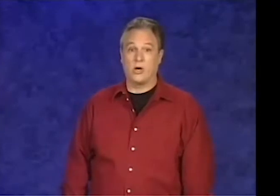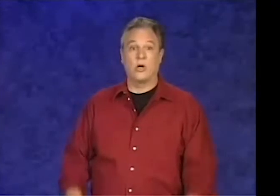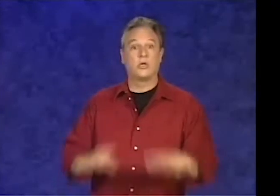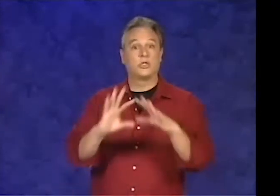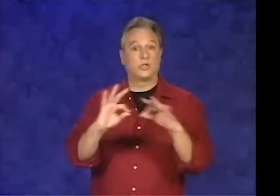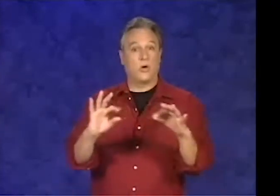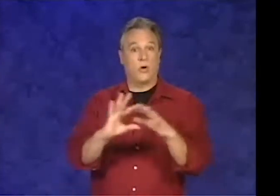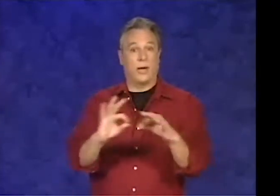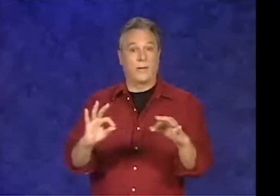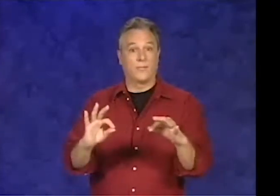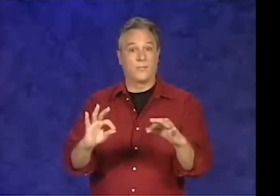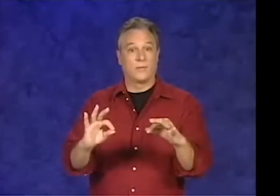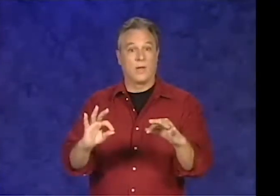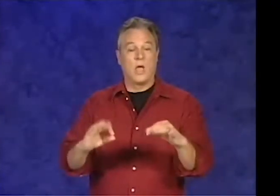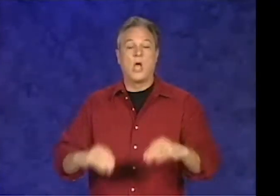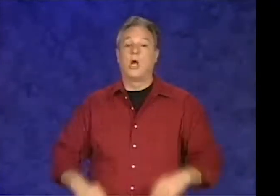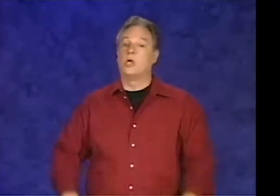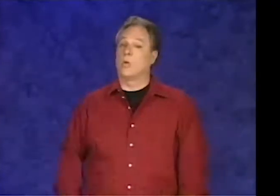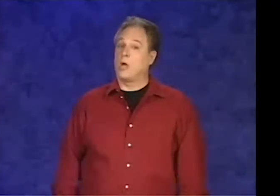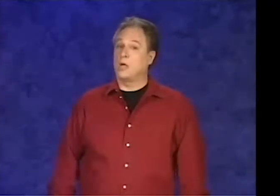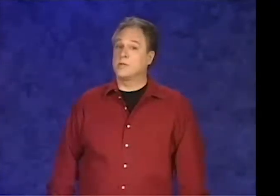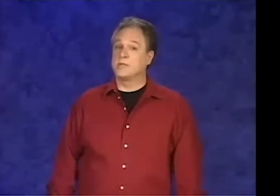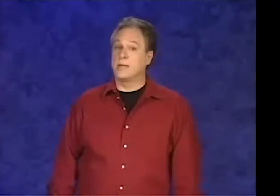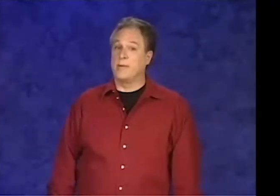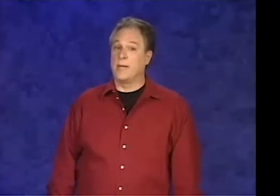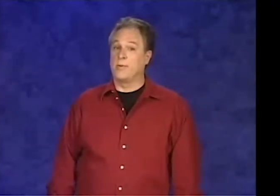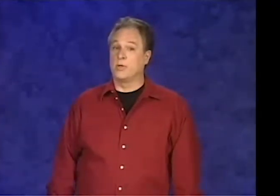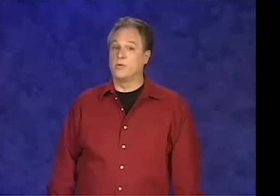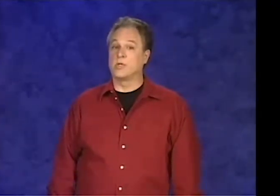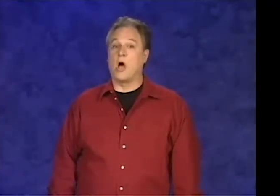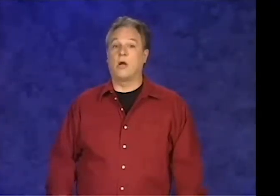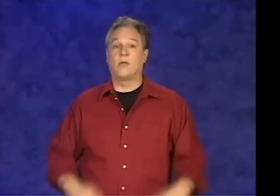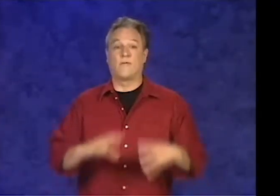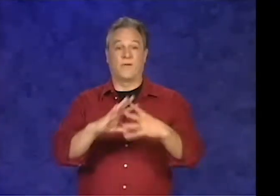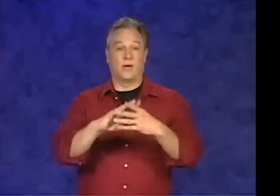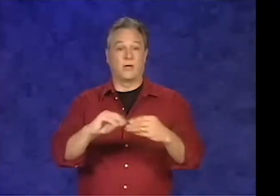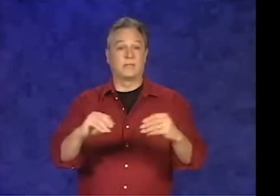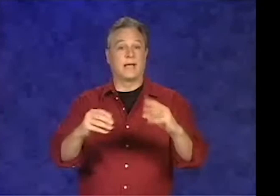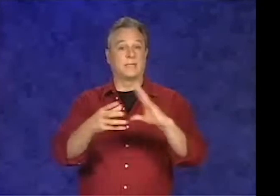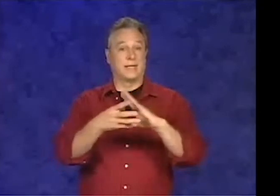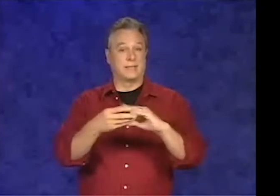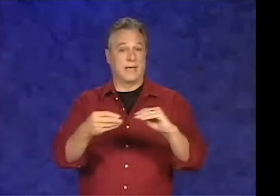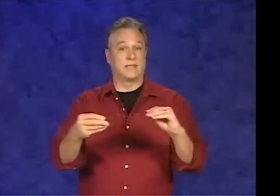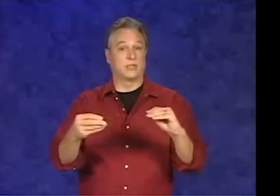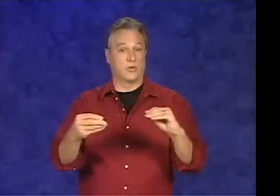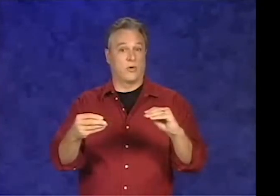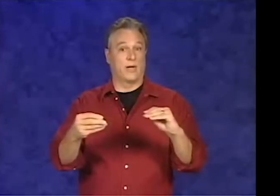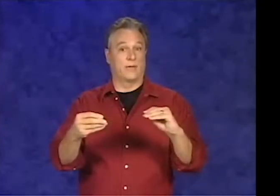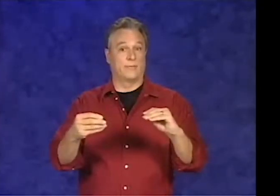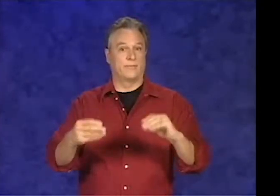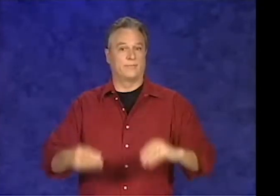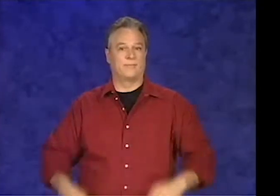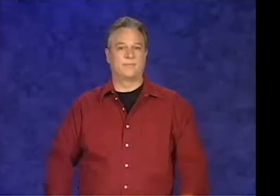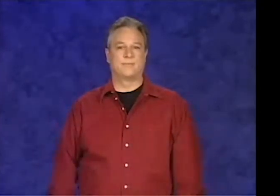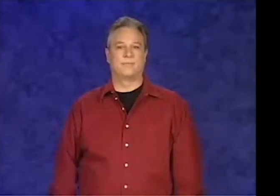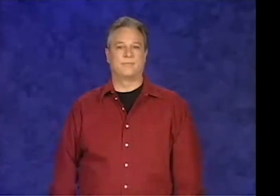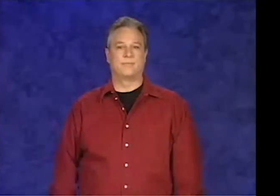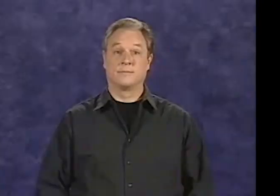entire story. You will also see people use all of their fingers as they sign story.